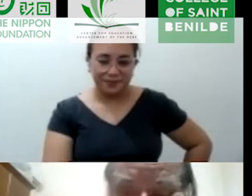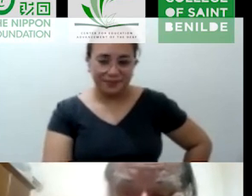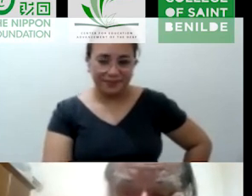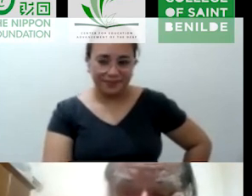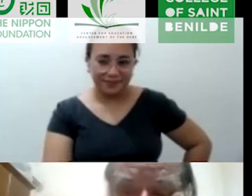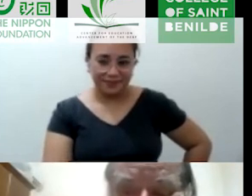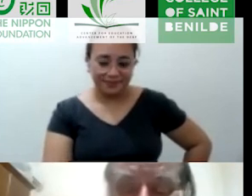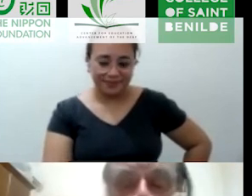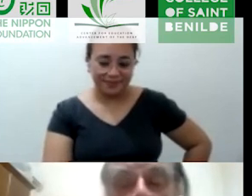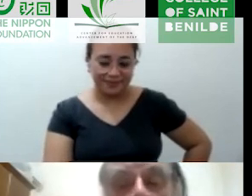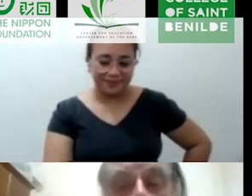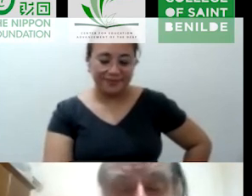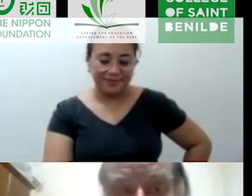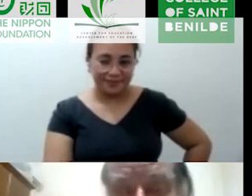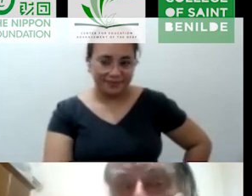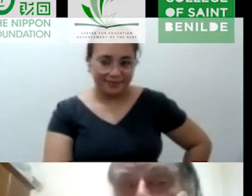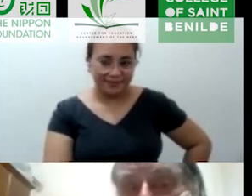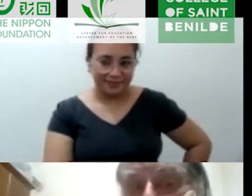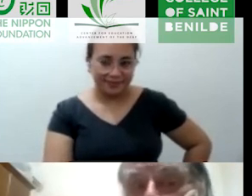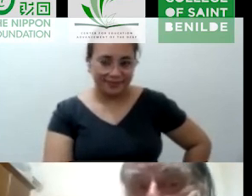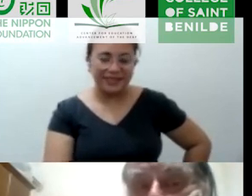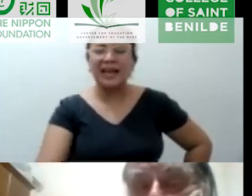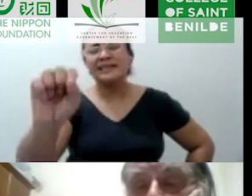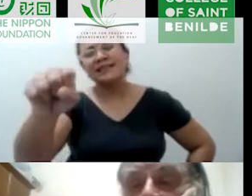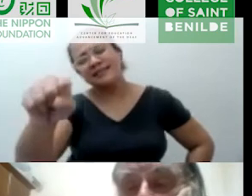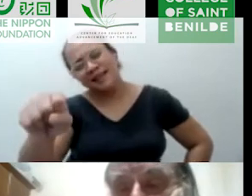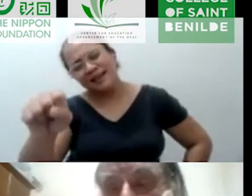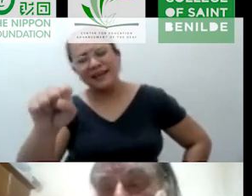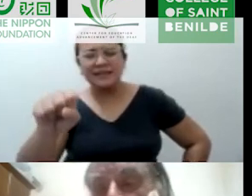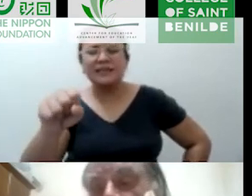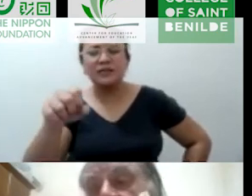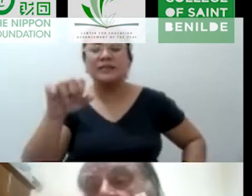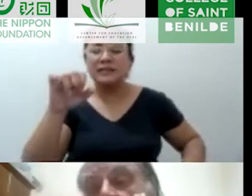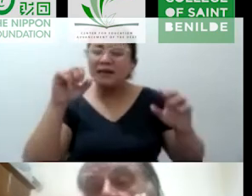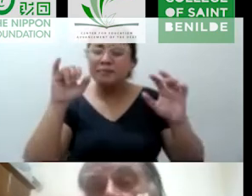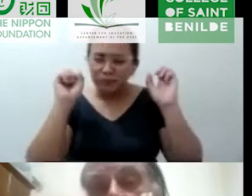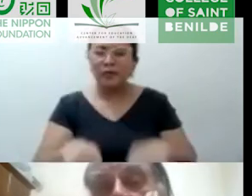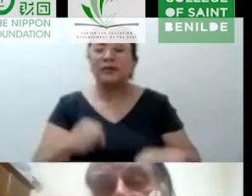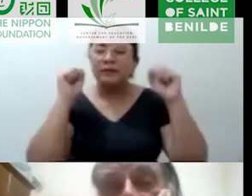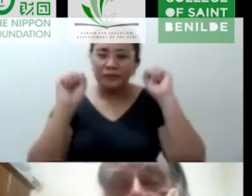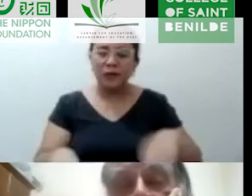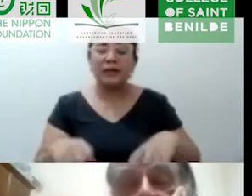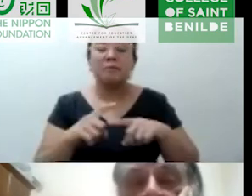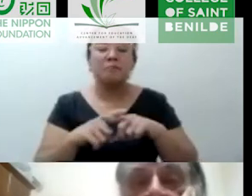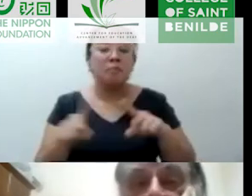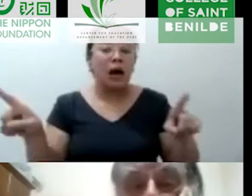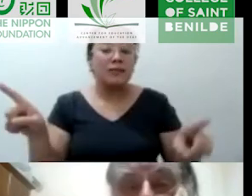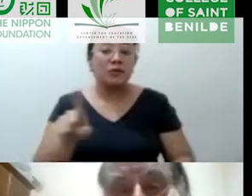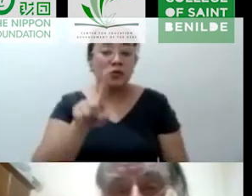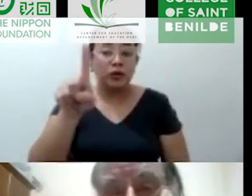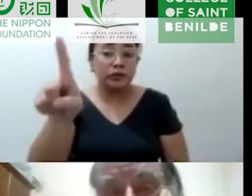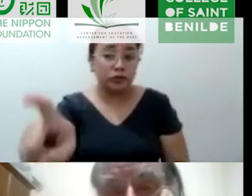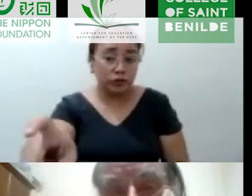something like that where, Yeah, you can do that. The question is